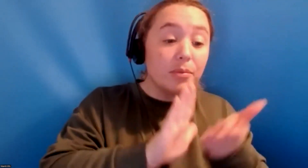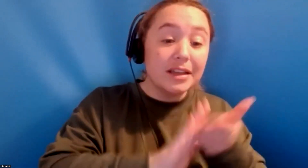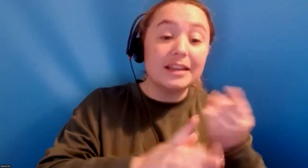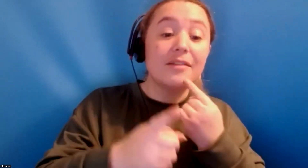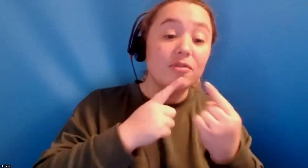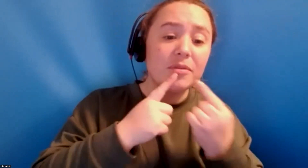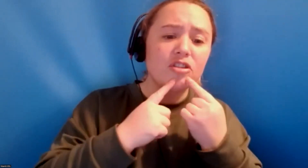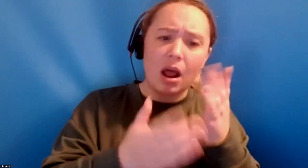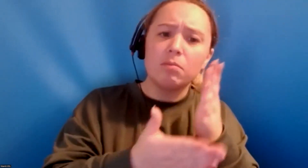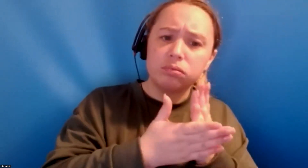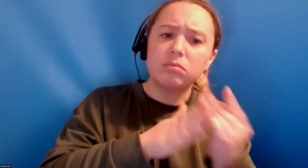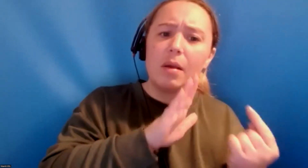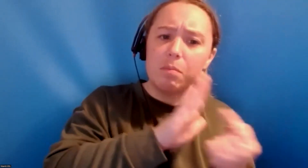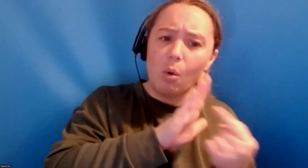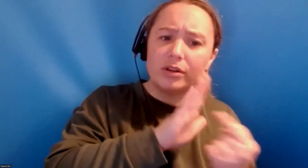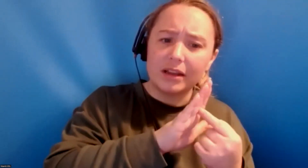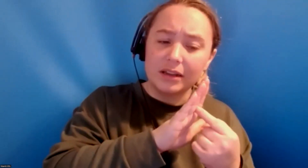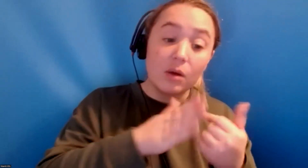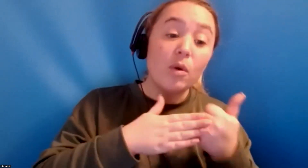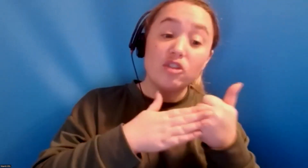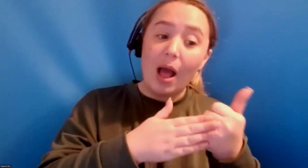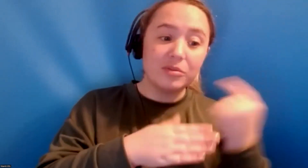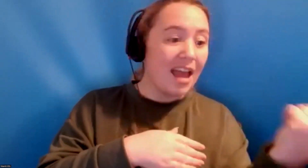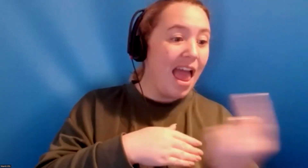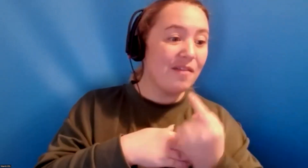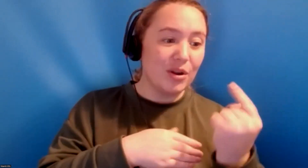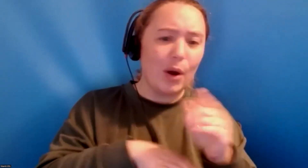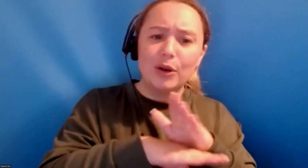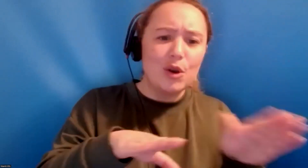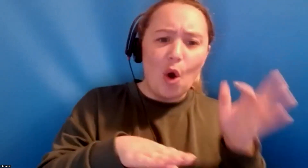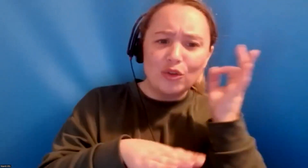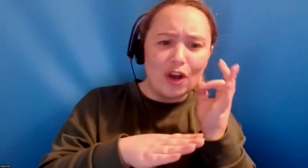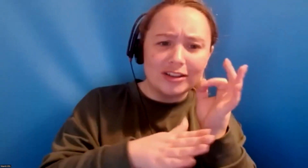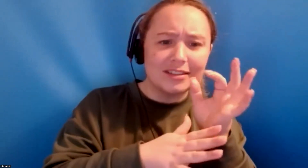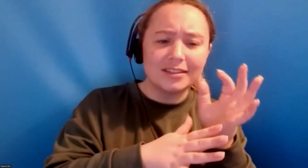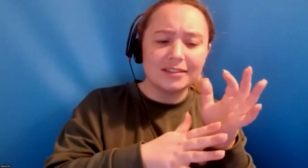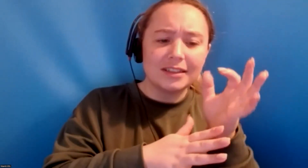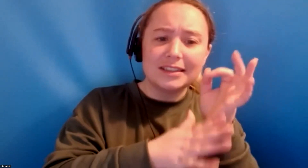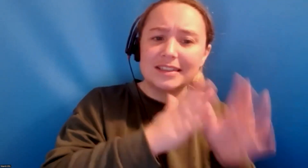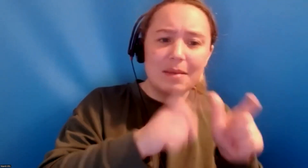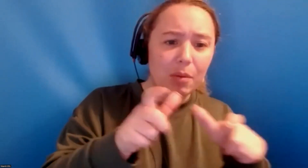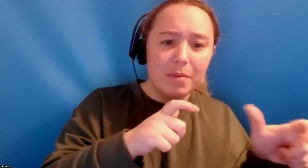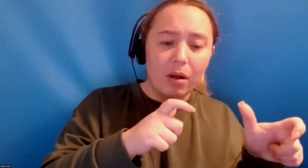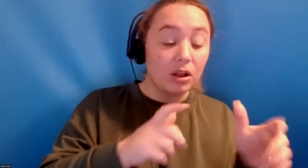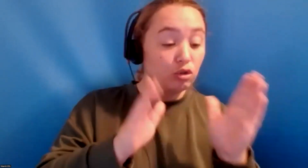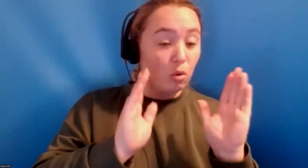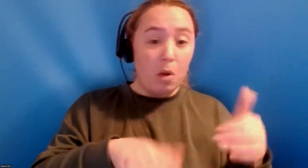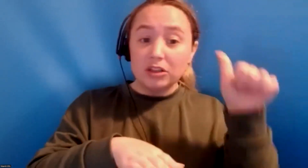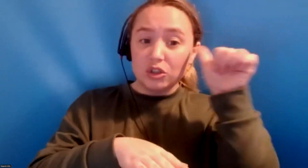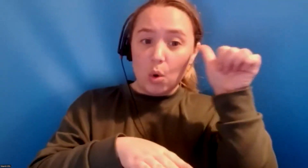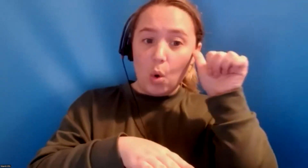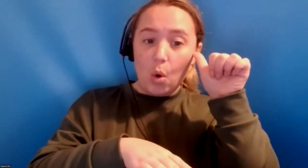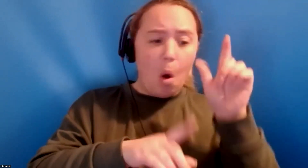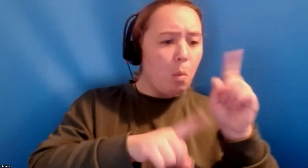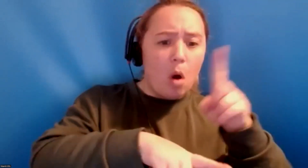important, not just for disabled people, but for everybody. We need to know when the bus is coming or when the train is going to be there. But